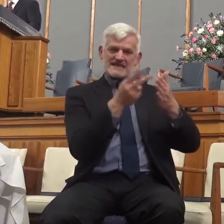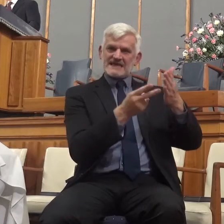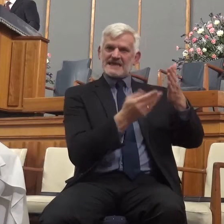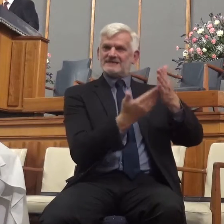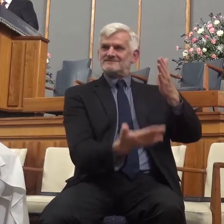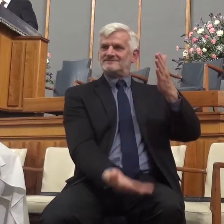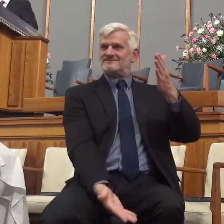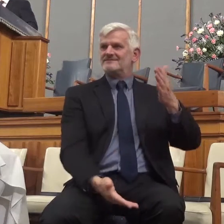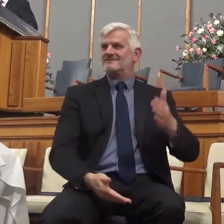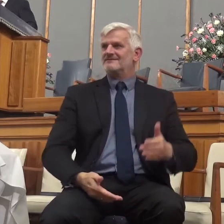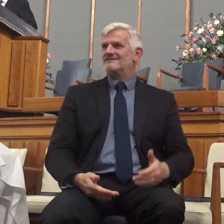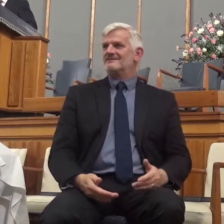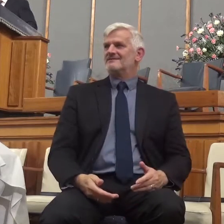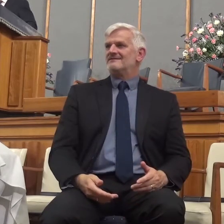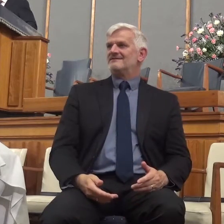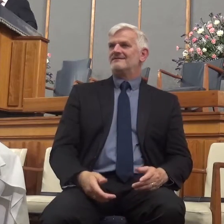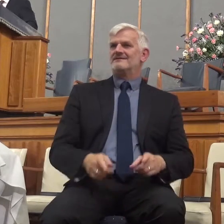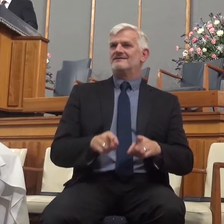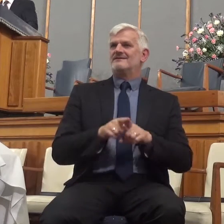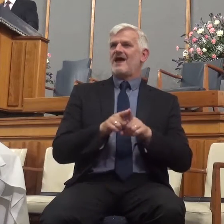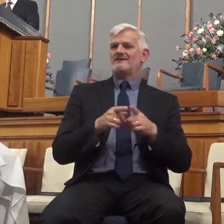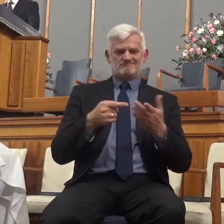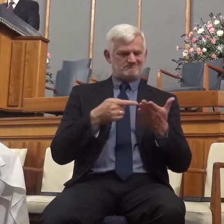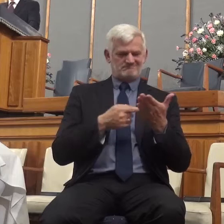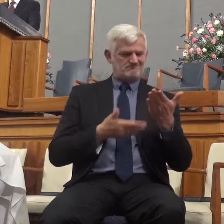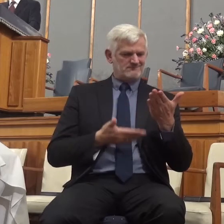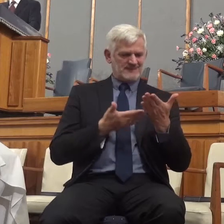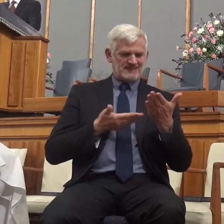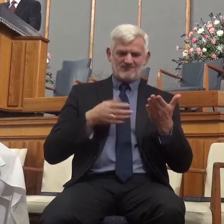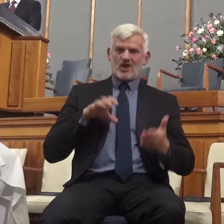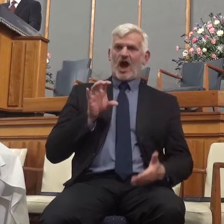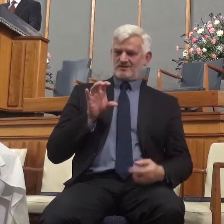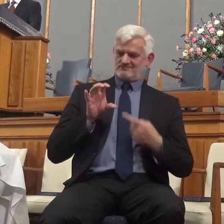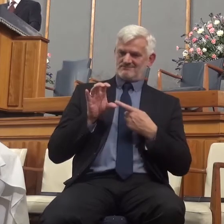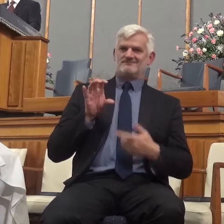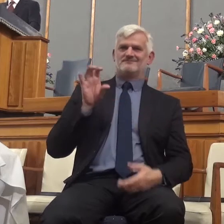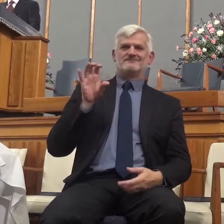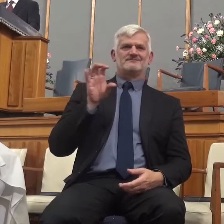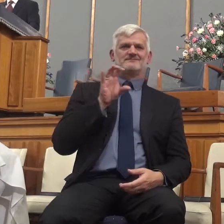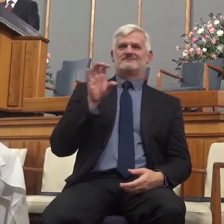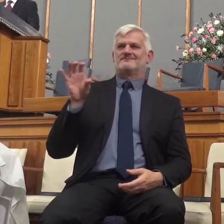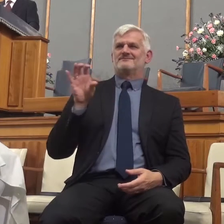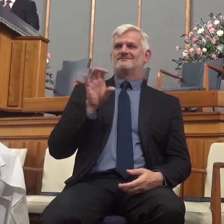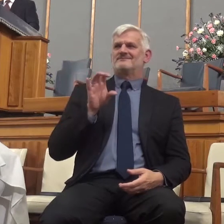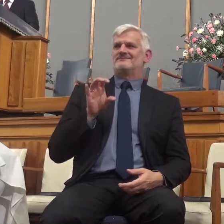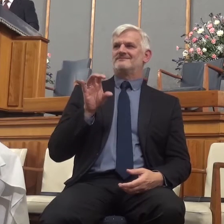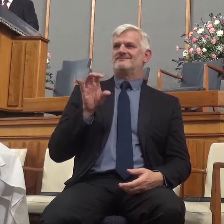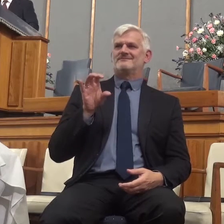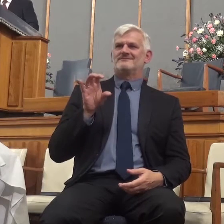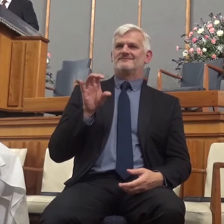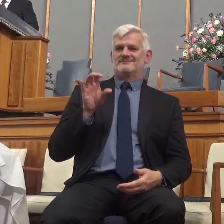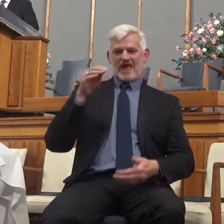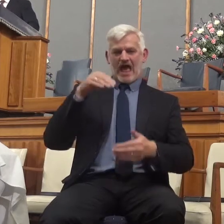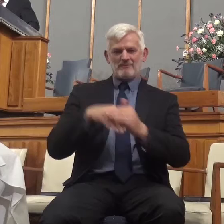kind of warrant of faith, like possessing a car. or a ticket which gets you